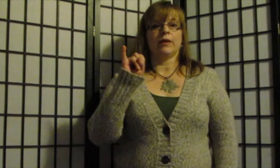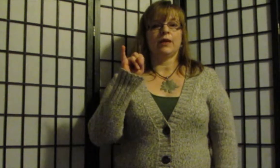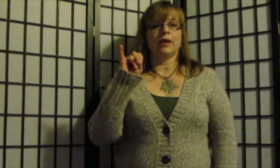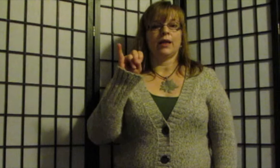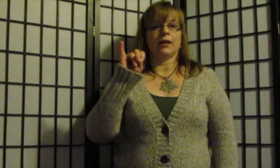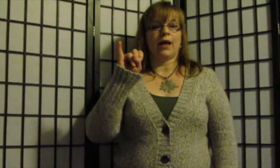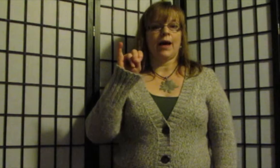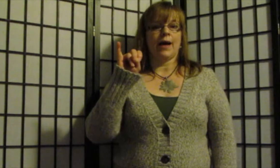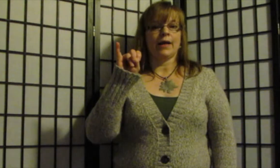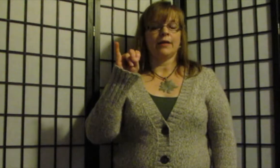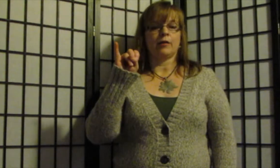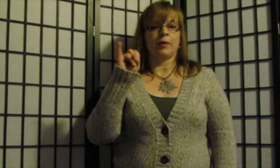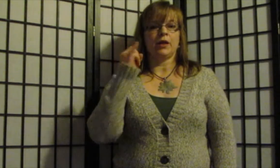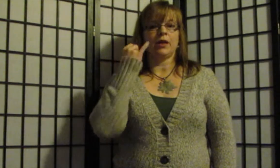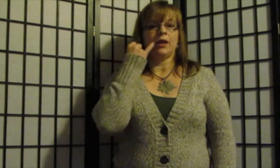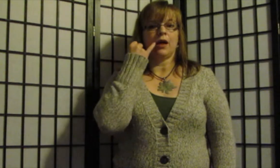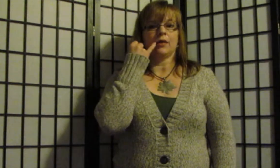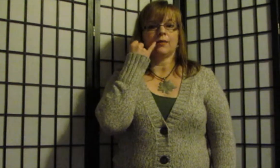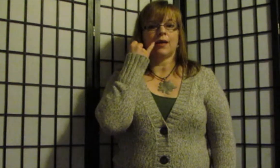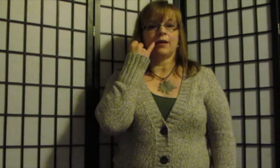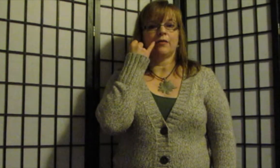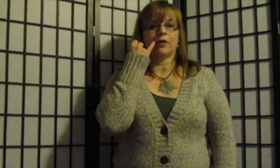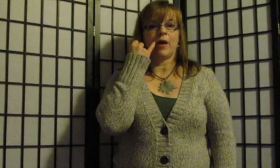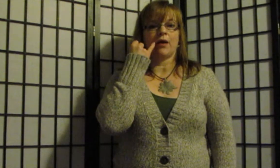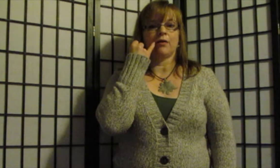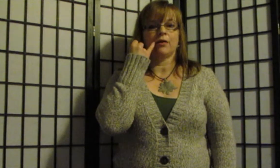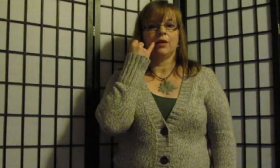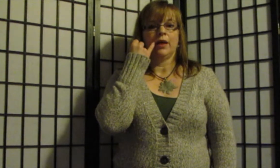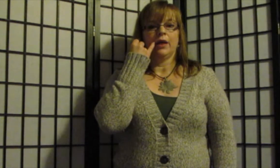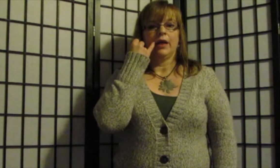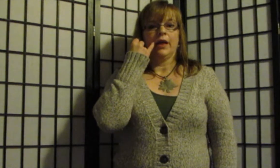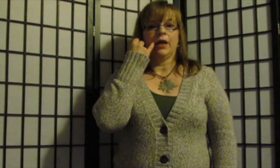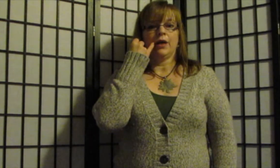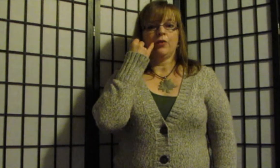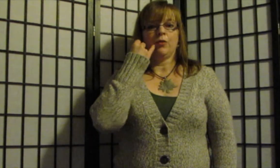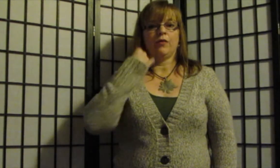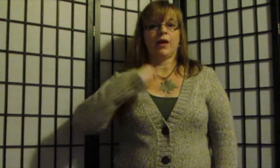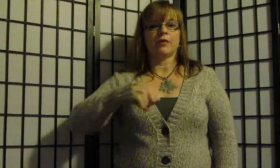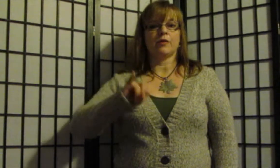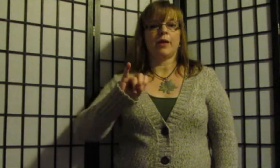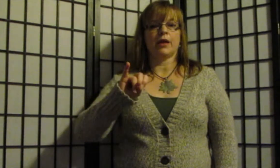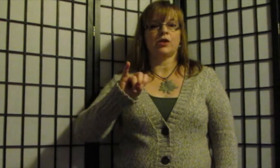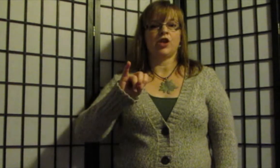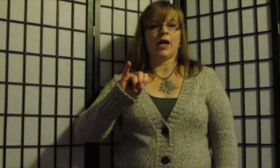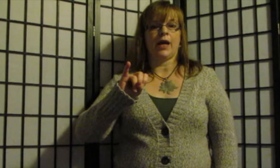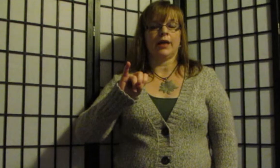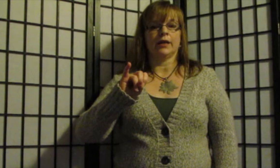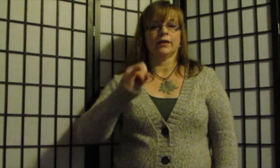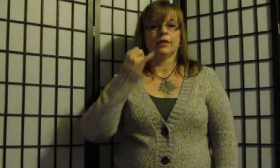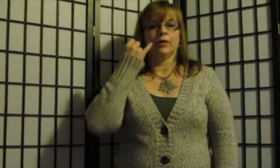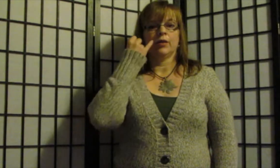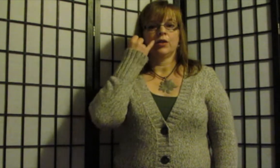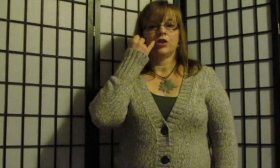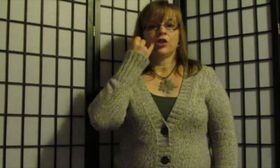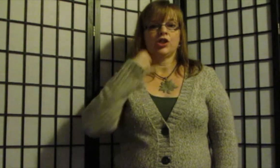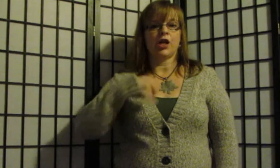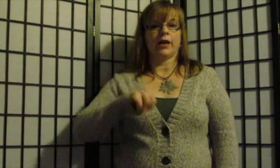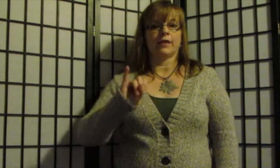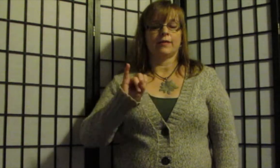the eye, the pinky, on the side of your mouth, and you move it out to make a J.